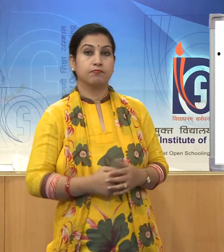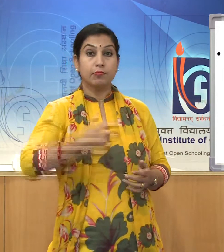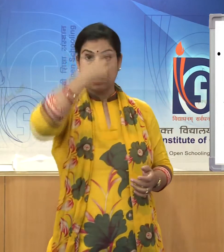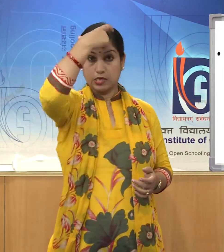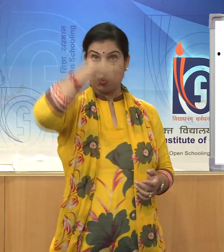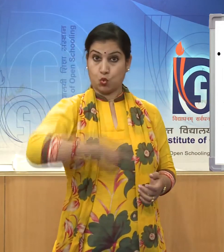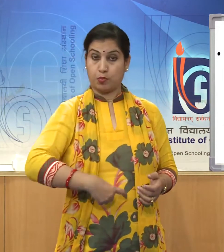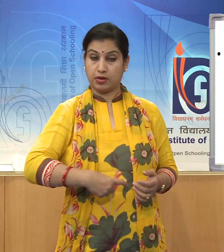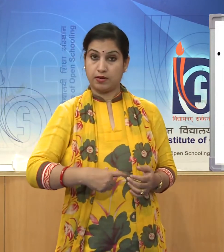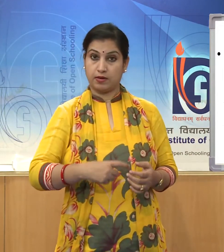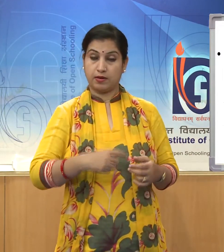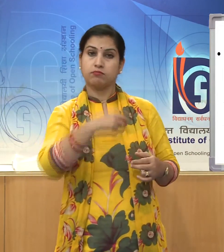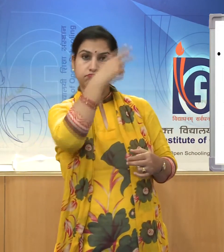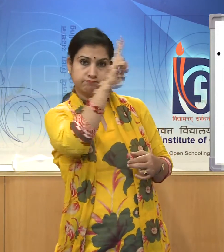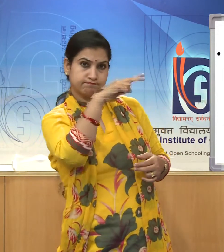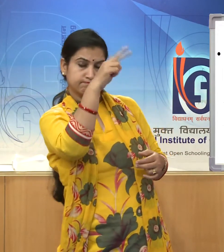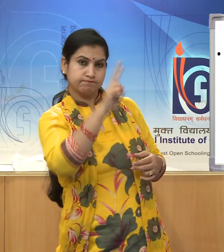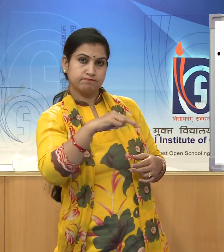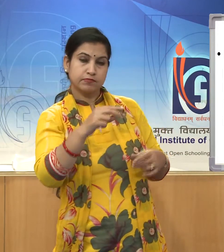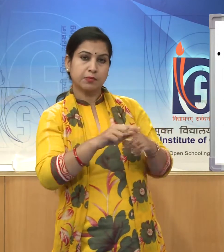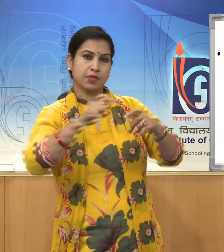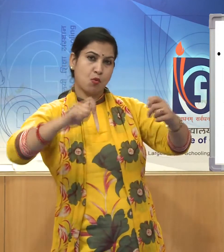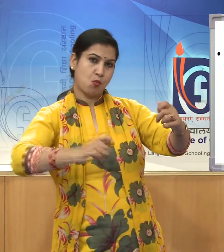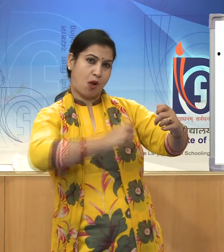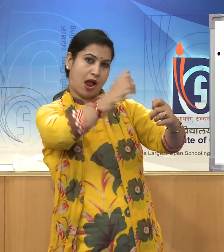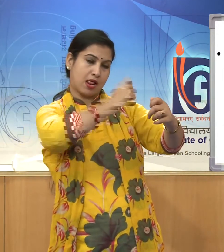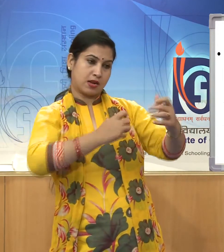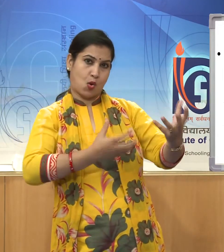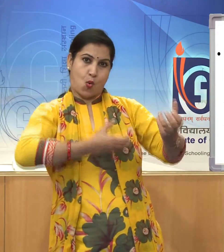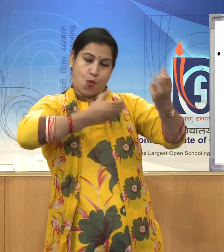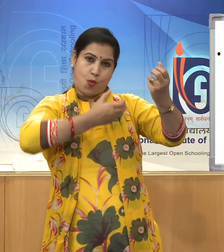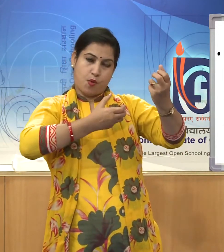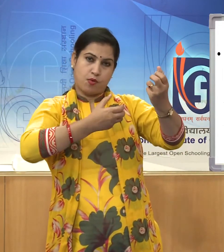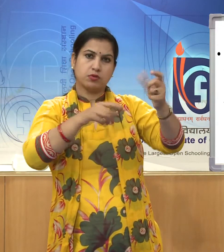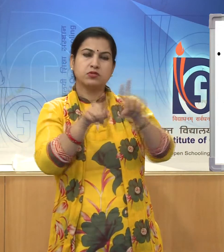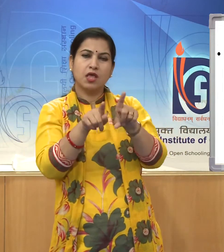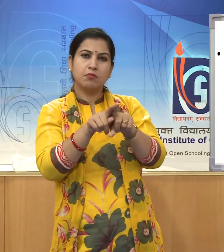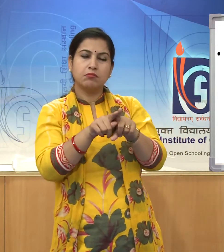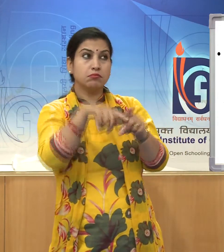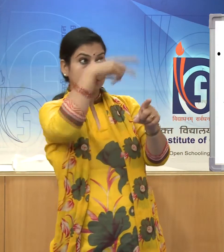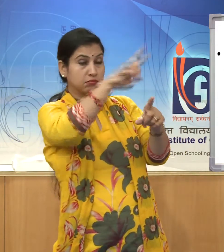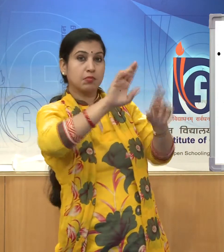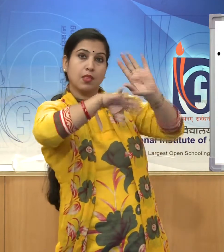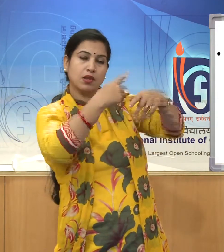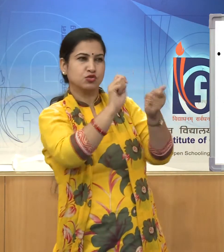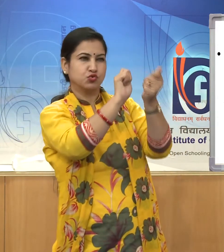human form holding the violin is broken